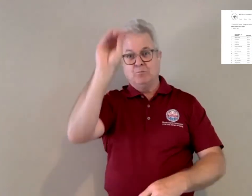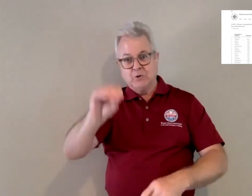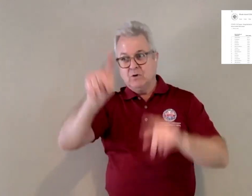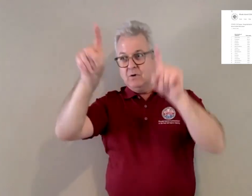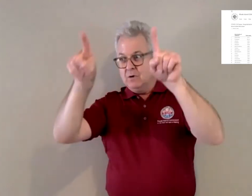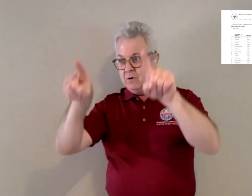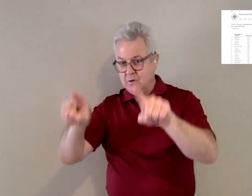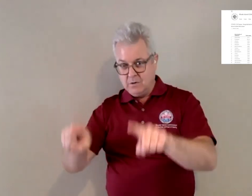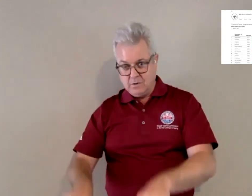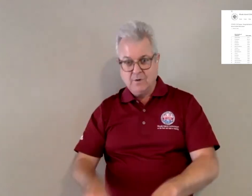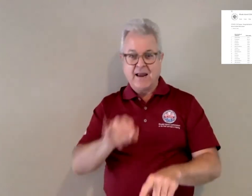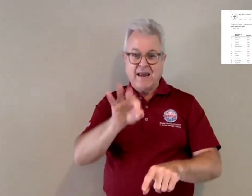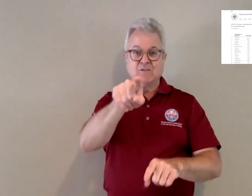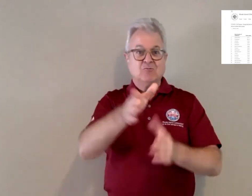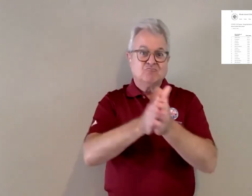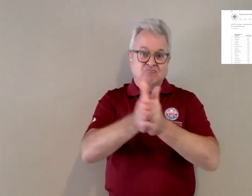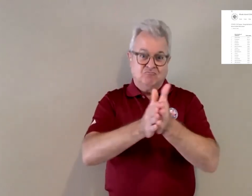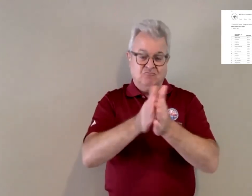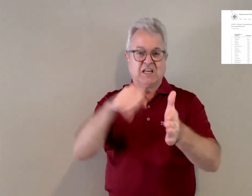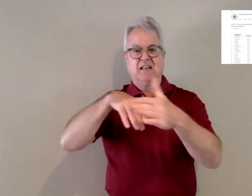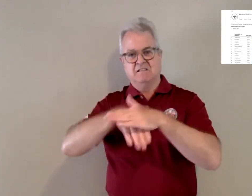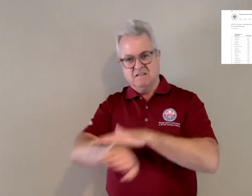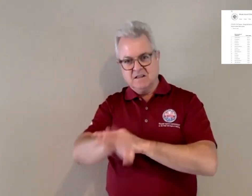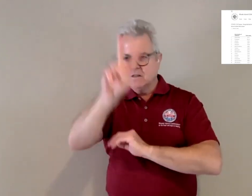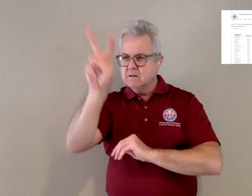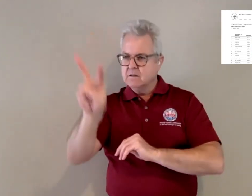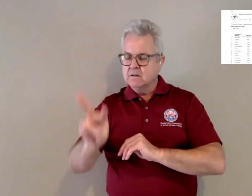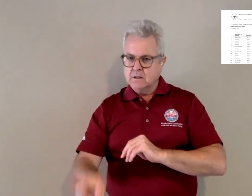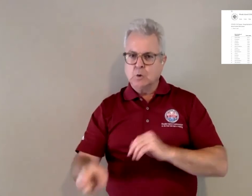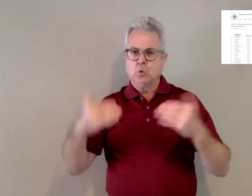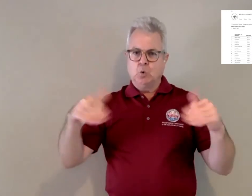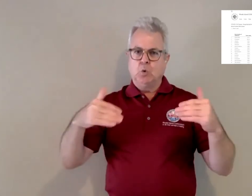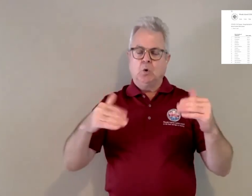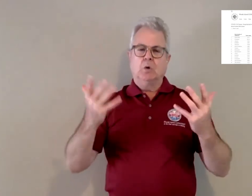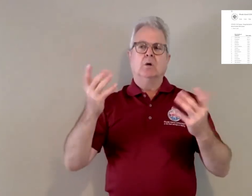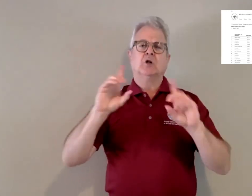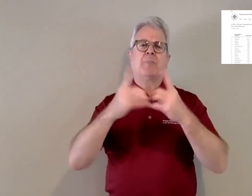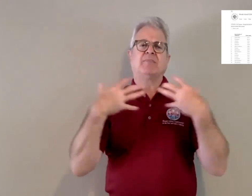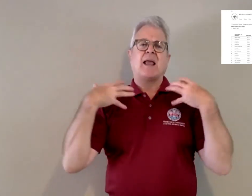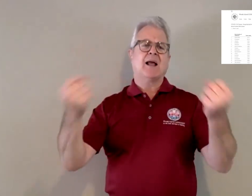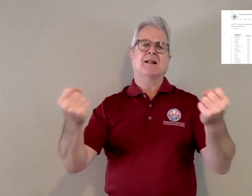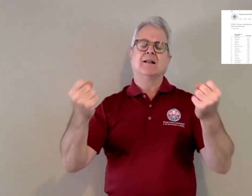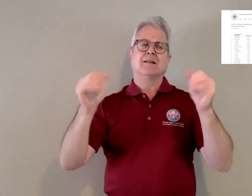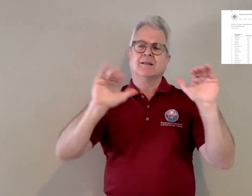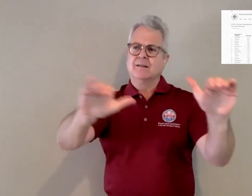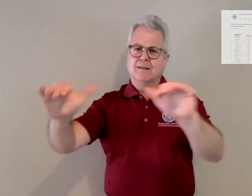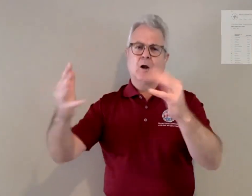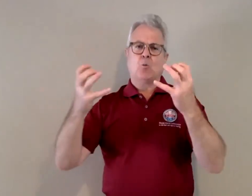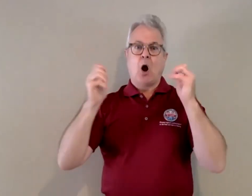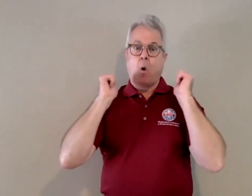Island towns, they have the percentages of how many people have gotten vaccinated If you're interested, you should go online to the Department of